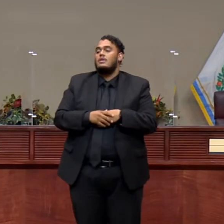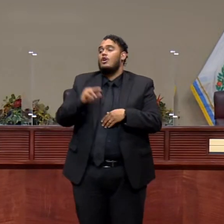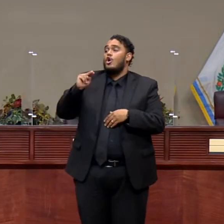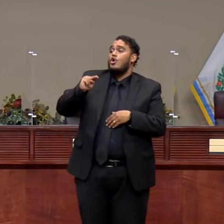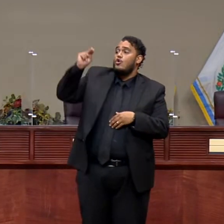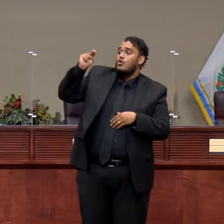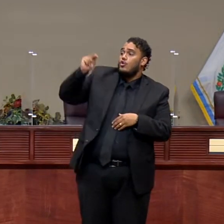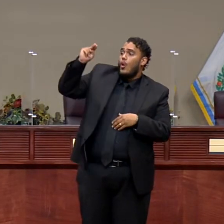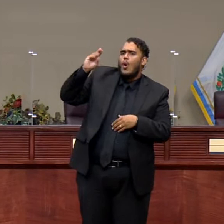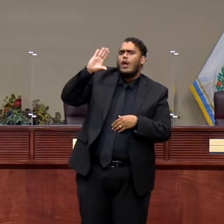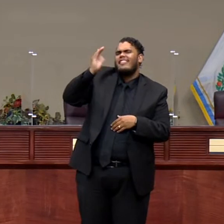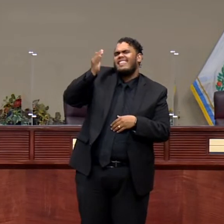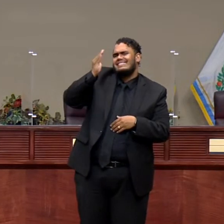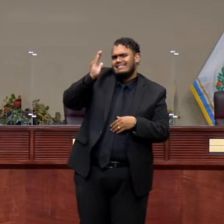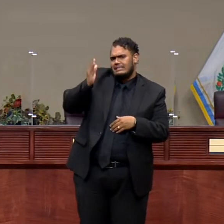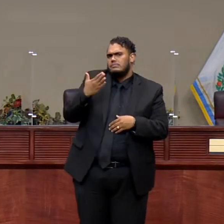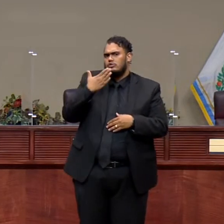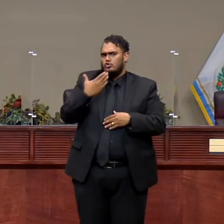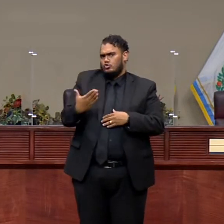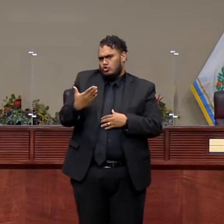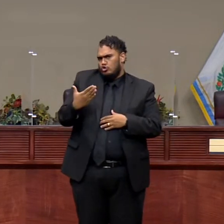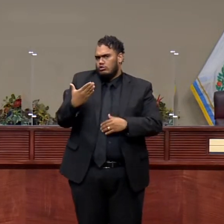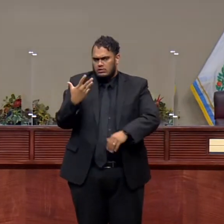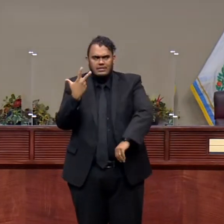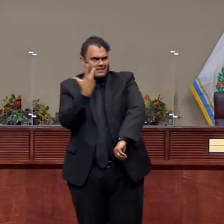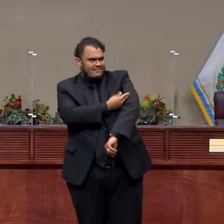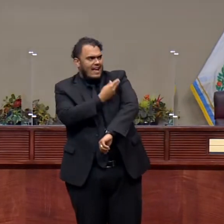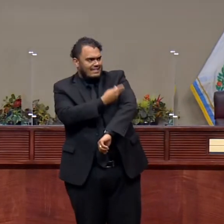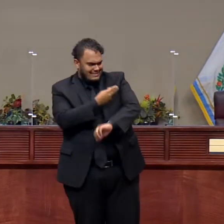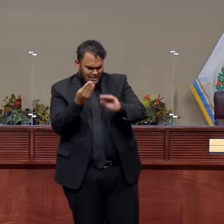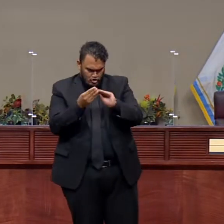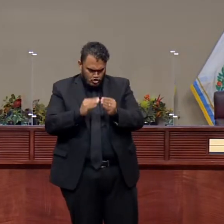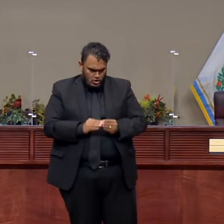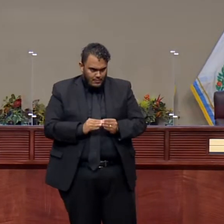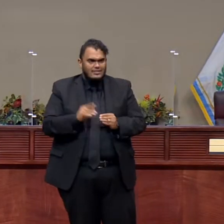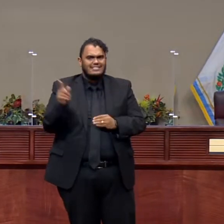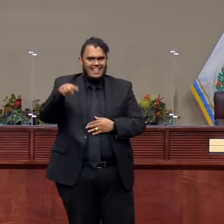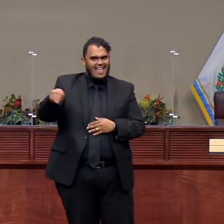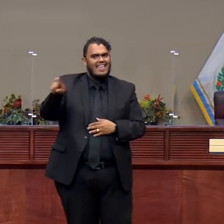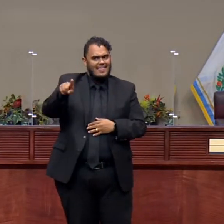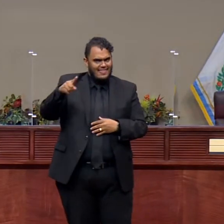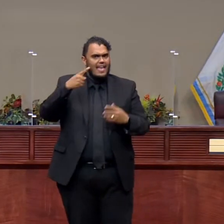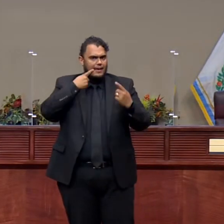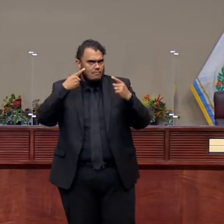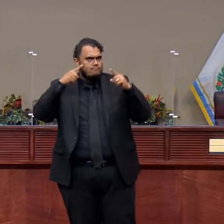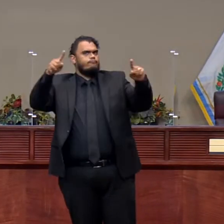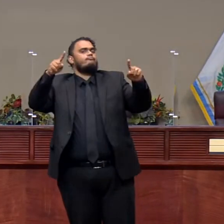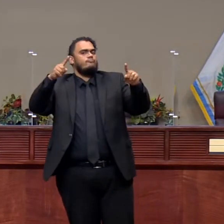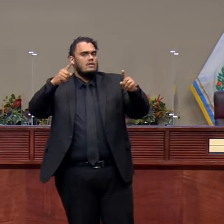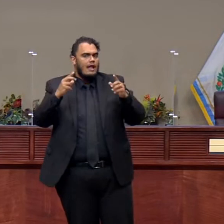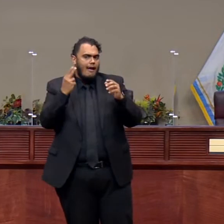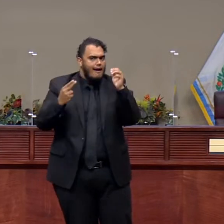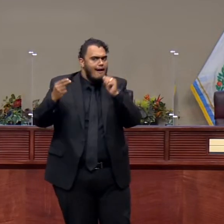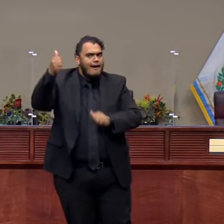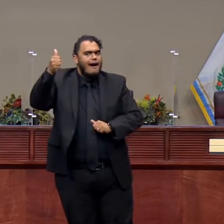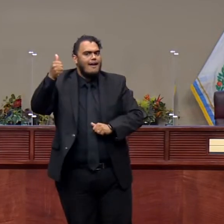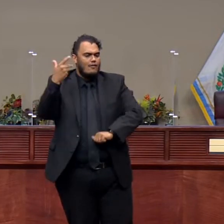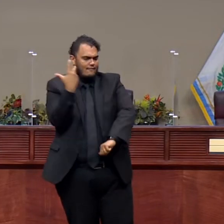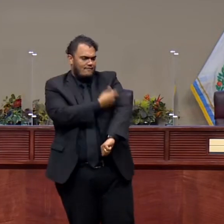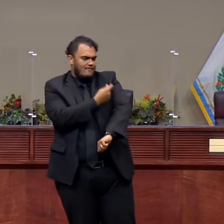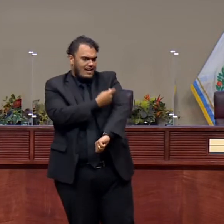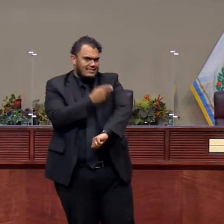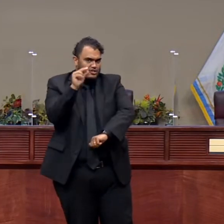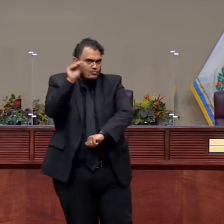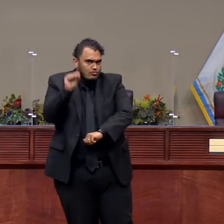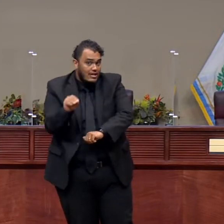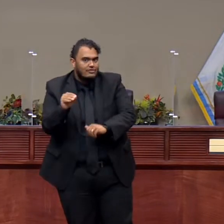to have better vaccination rates they achieve higher vaccination rate faster than we did. So there is some protection